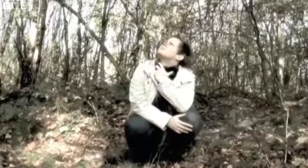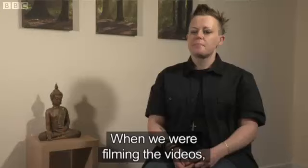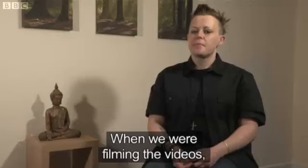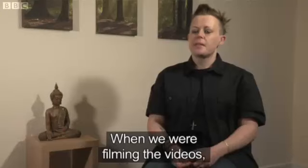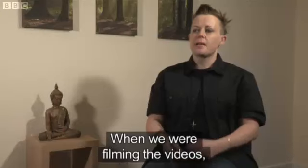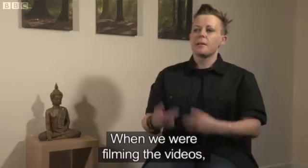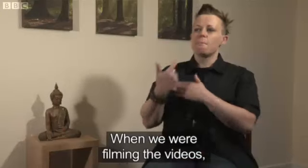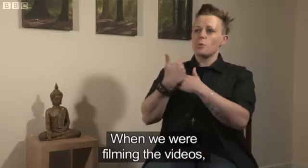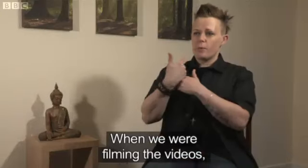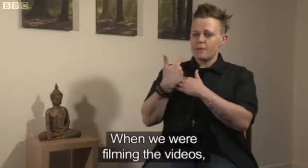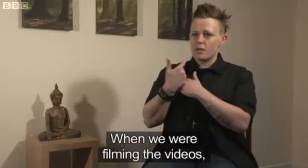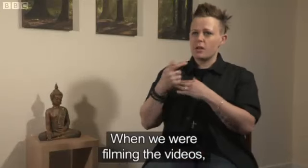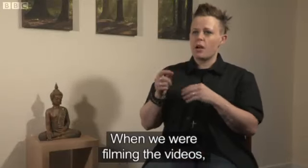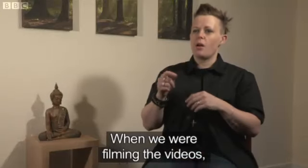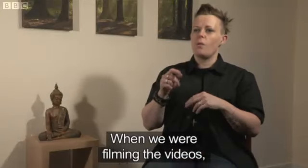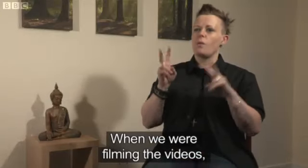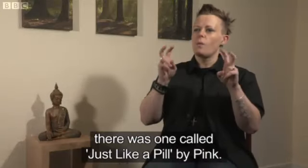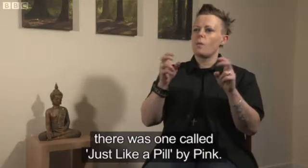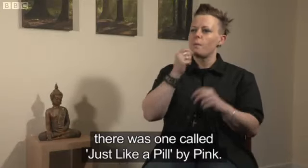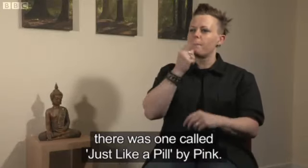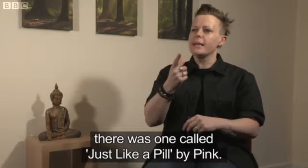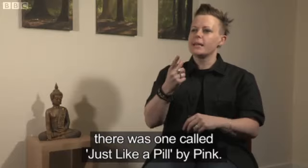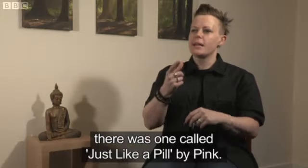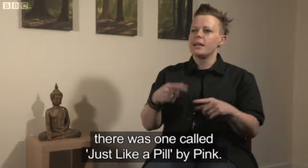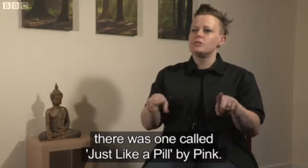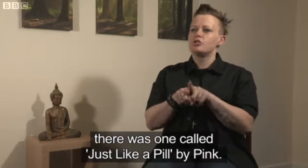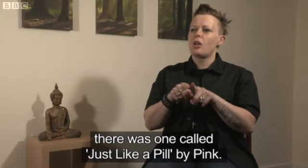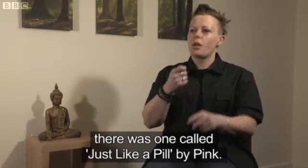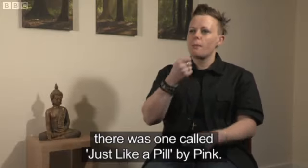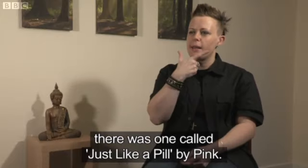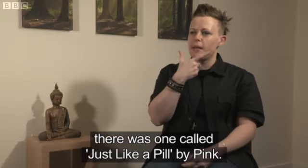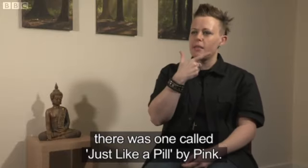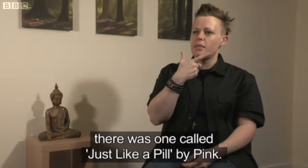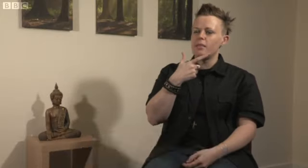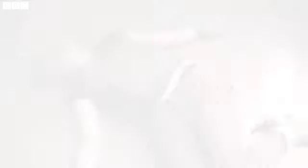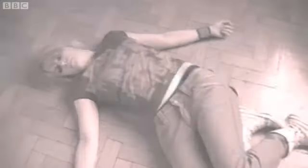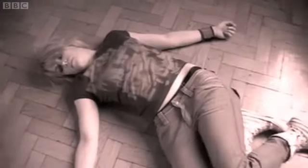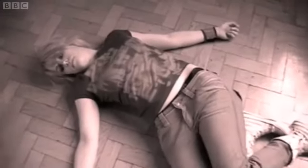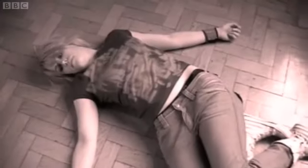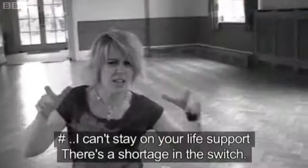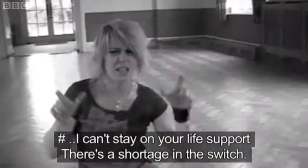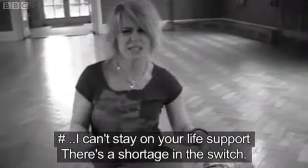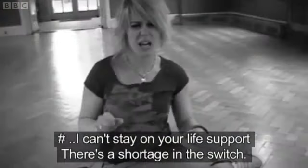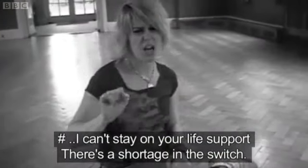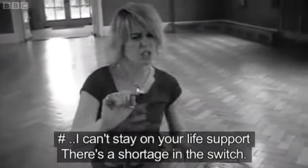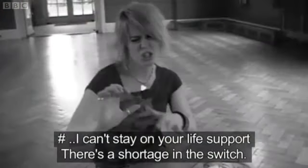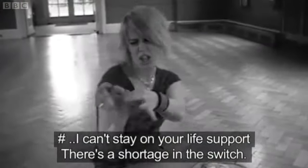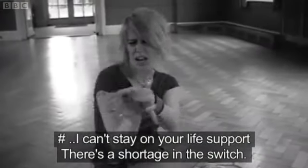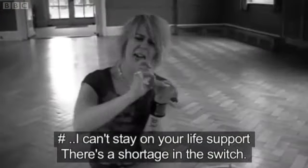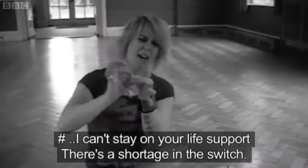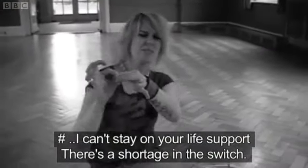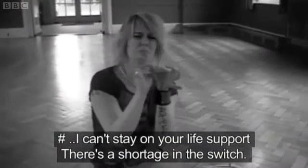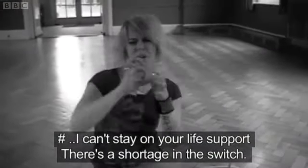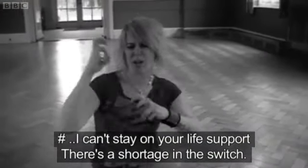heart. When we were filming the videos, there was one called Just Like a Pill by Pink. I can't stay on your life support.